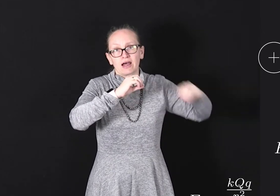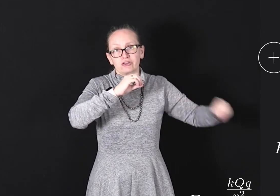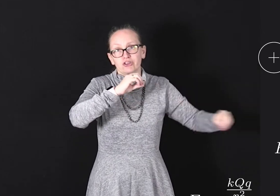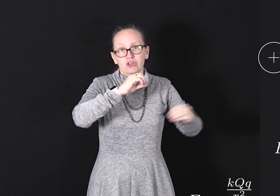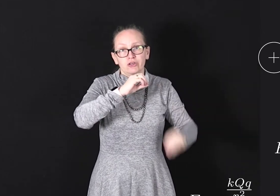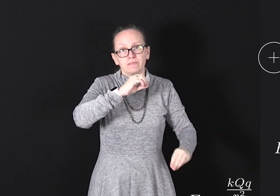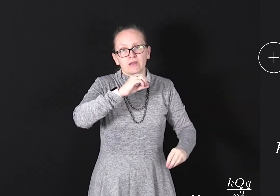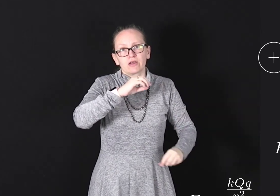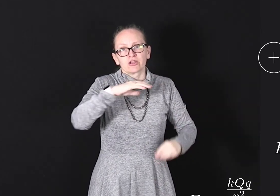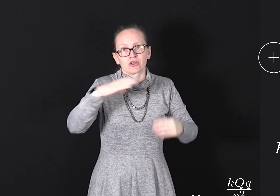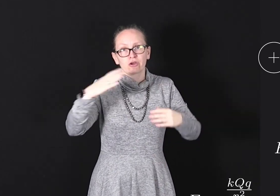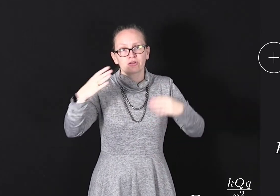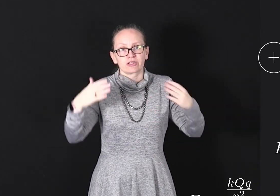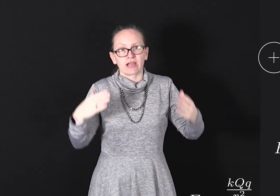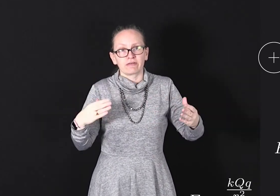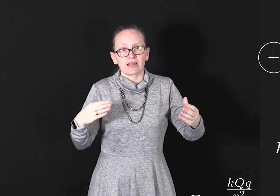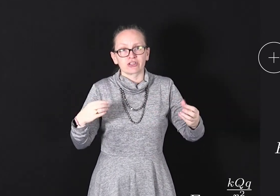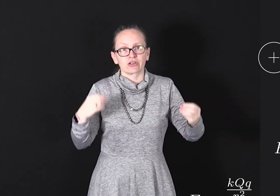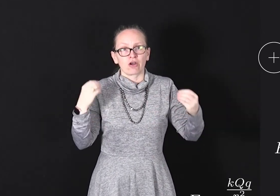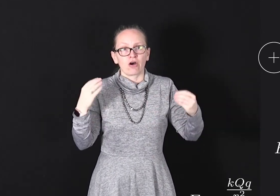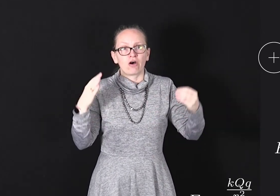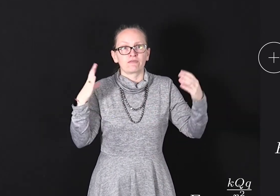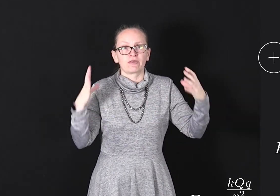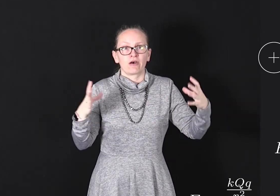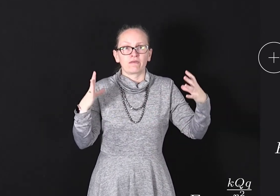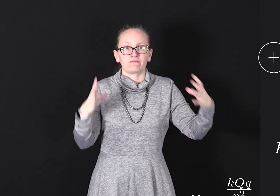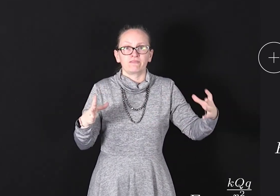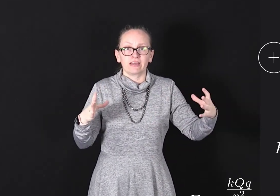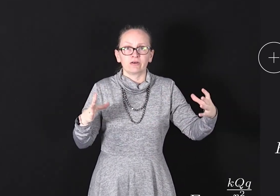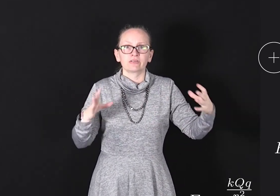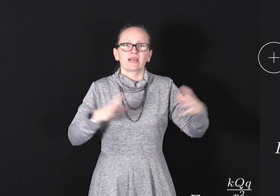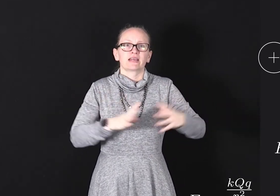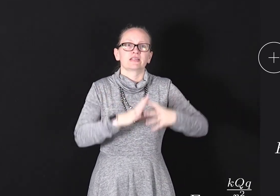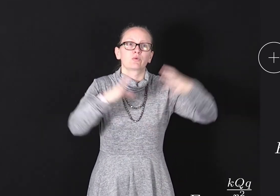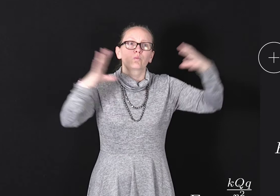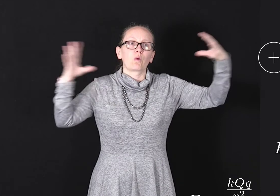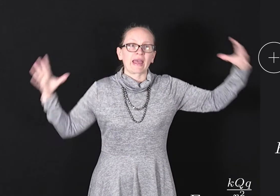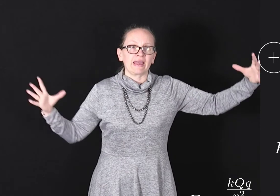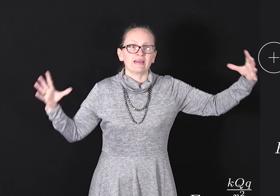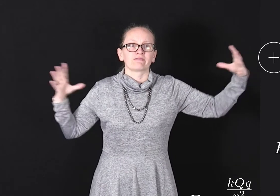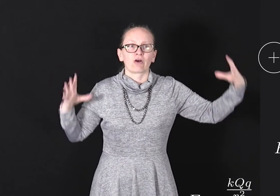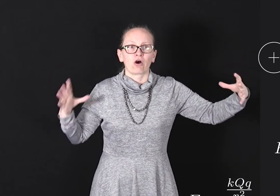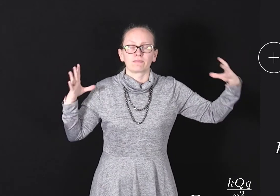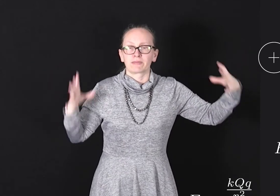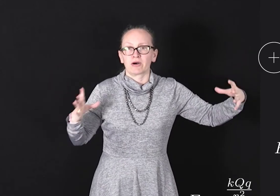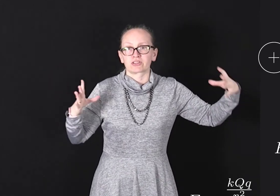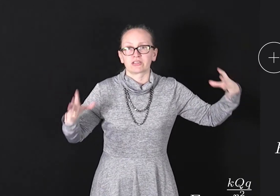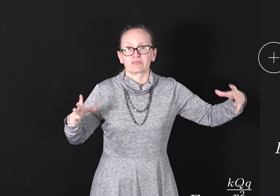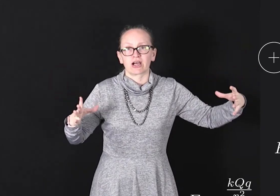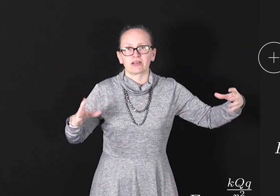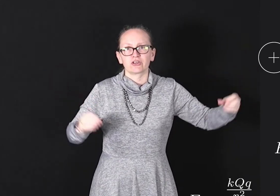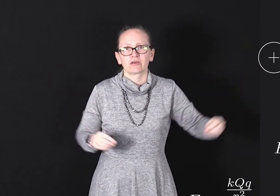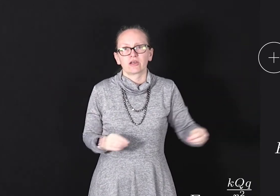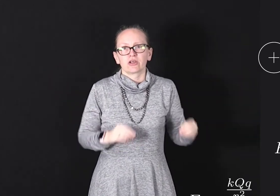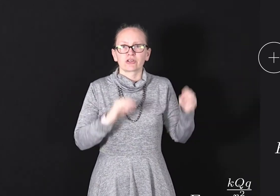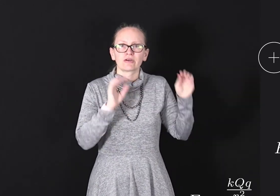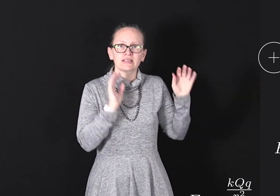large Q. So the direction of the field is away from the positive charge. So it's